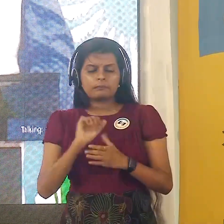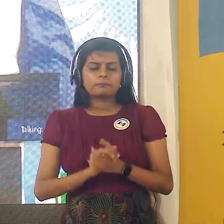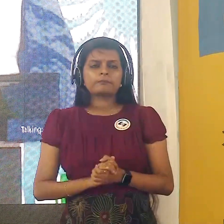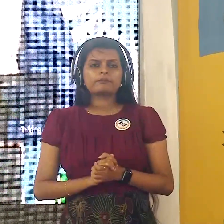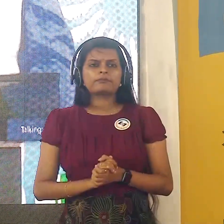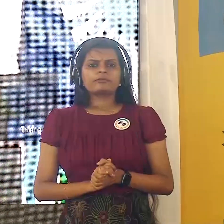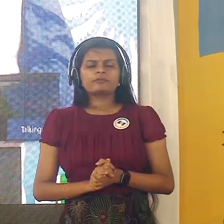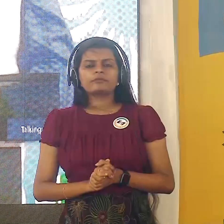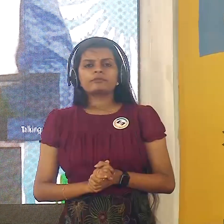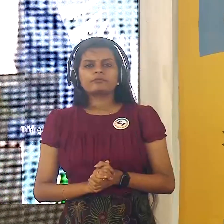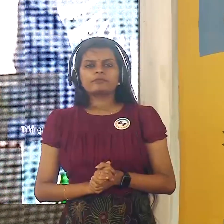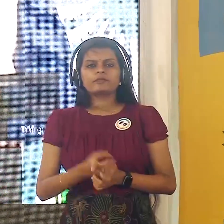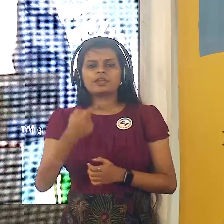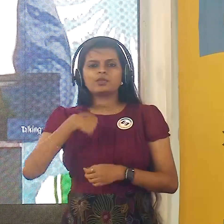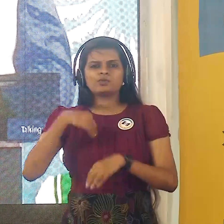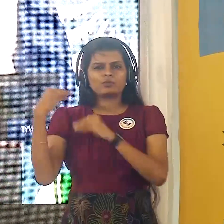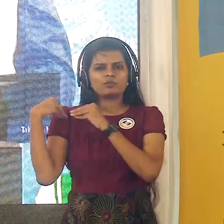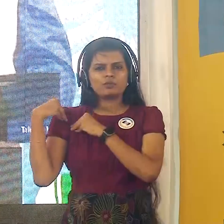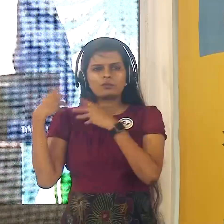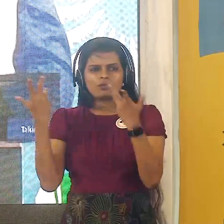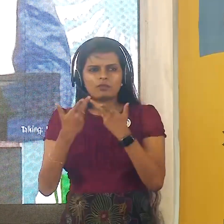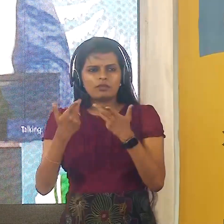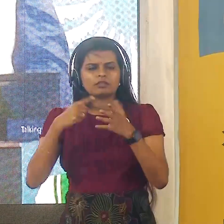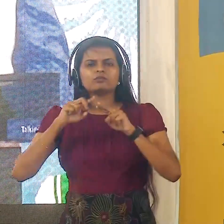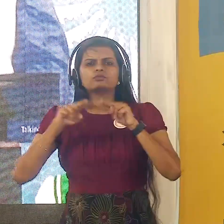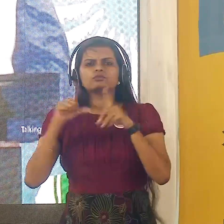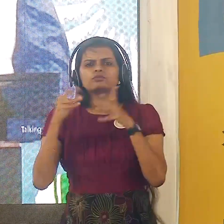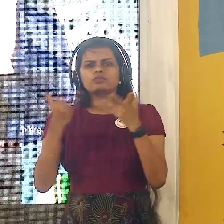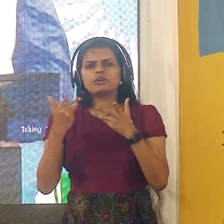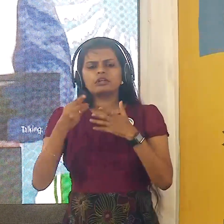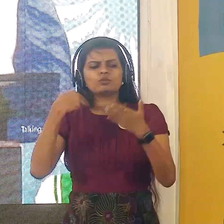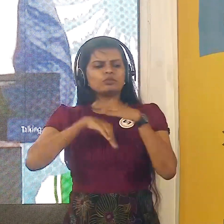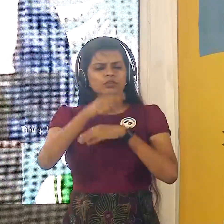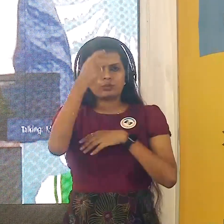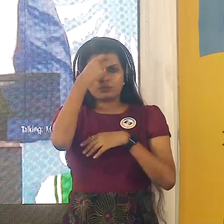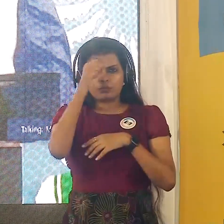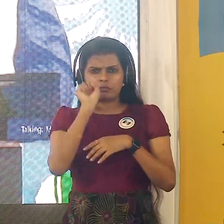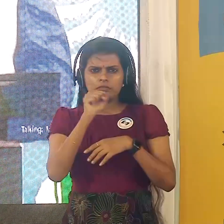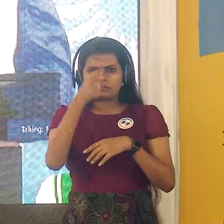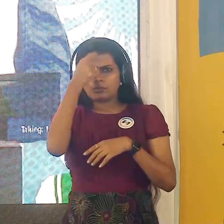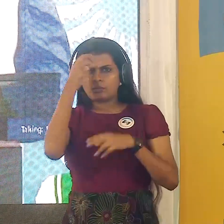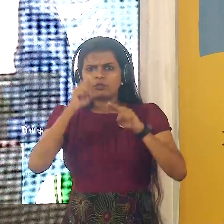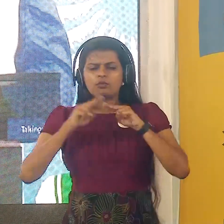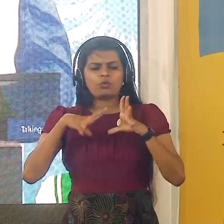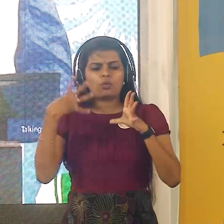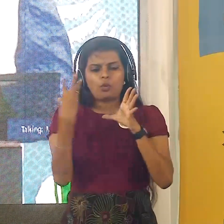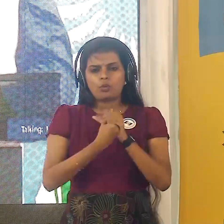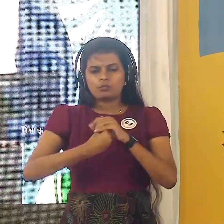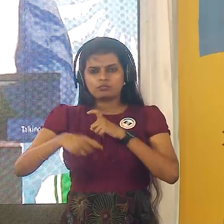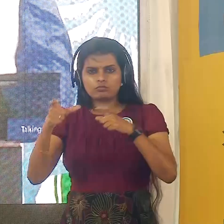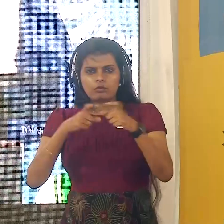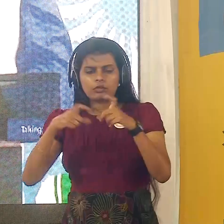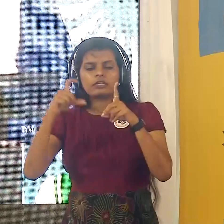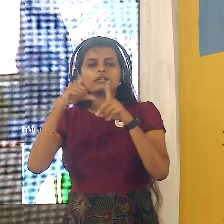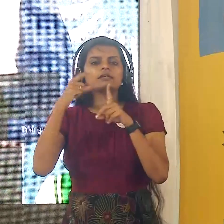as resident commissioner I had a chance to manage some of the issues in close coordination with the